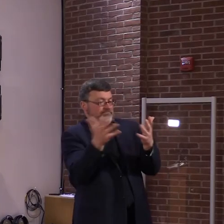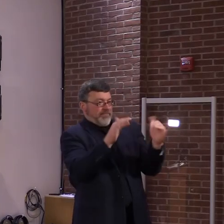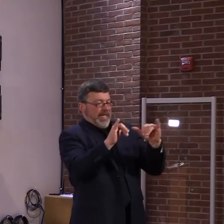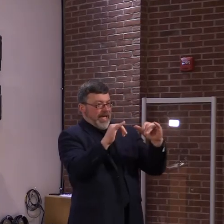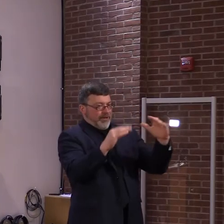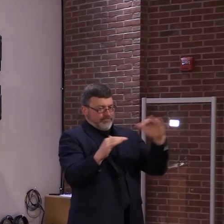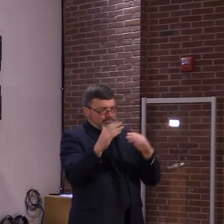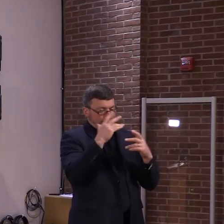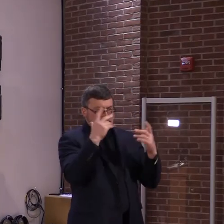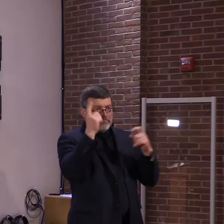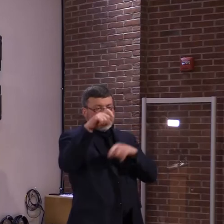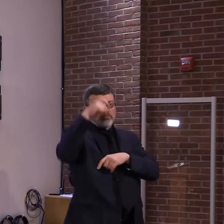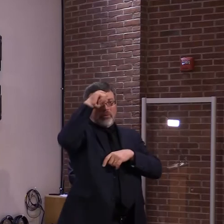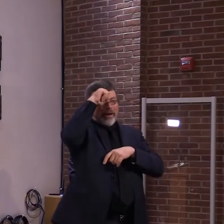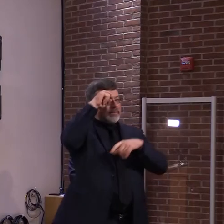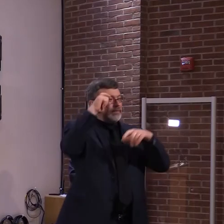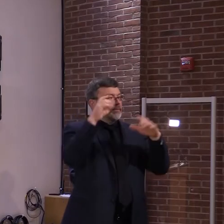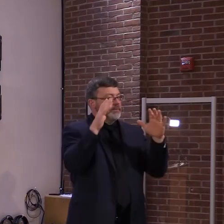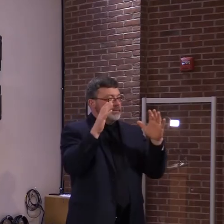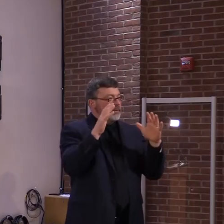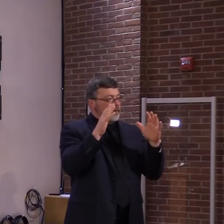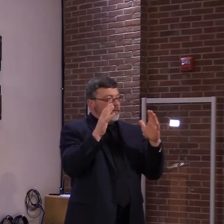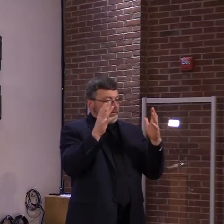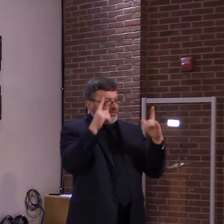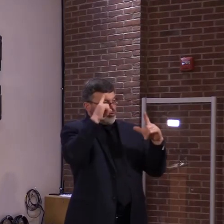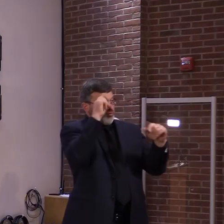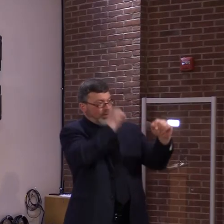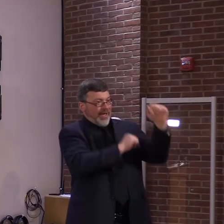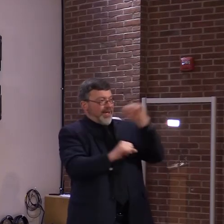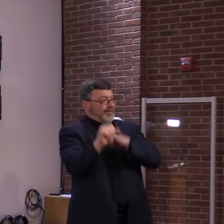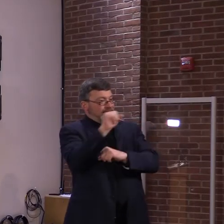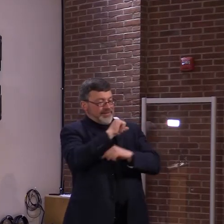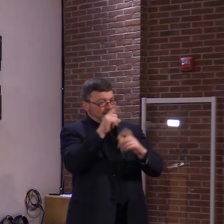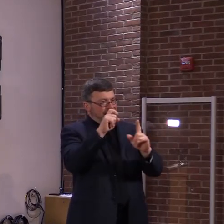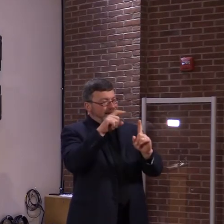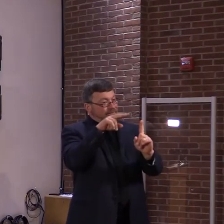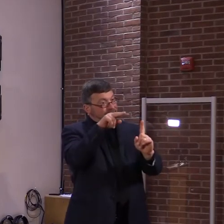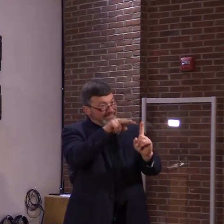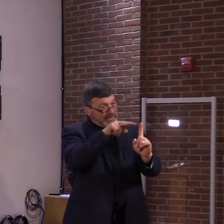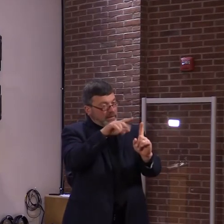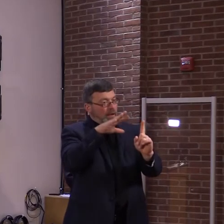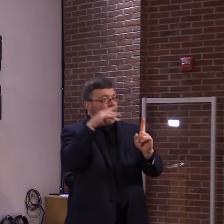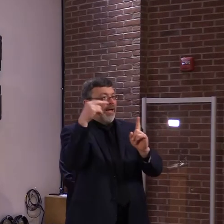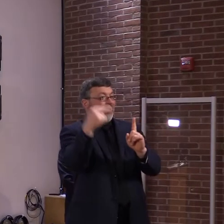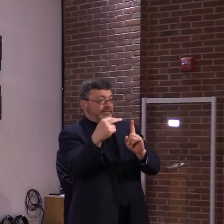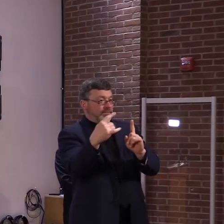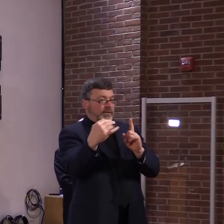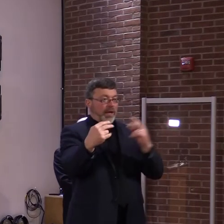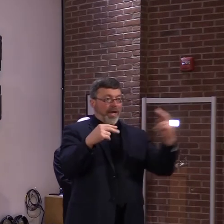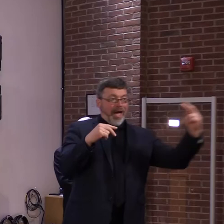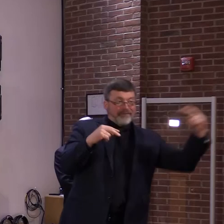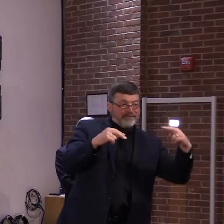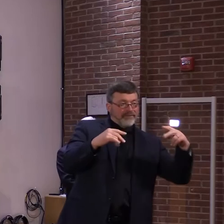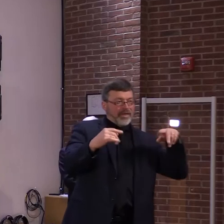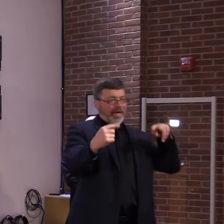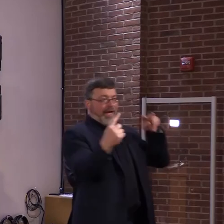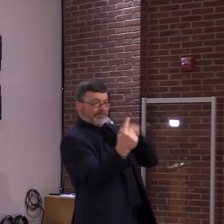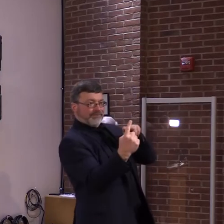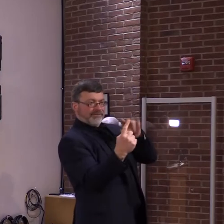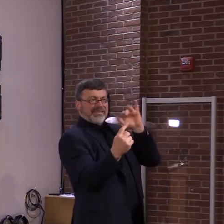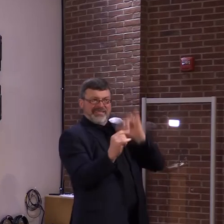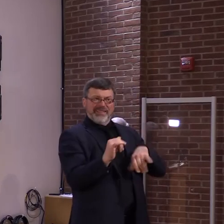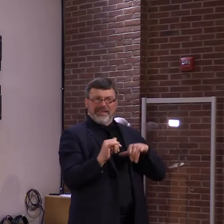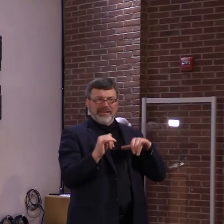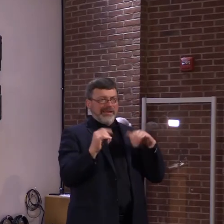worthwhile waiting or and using certain strategies versus total reconstruction?